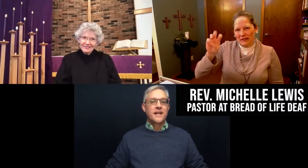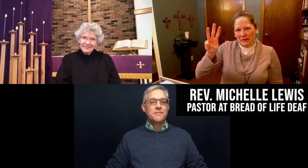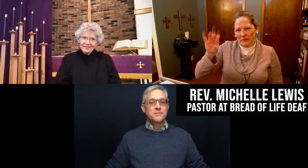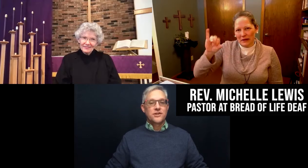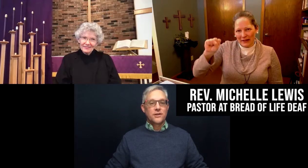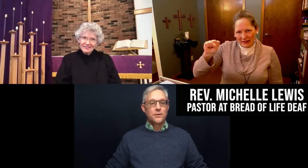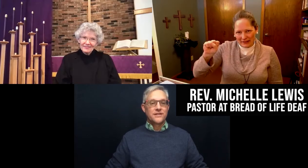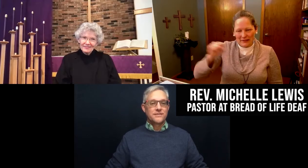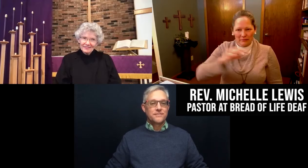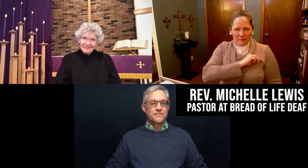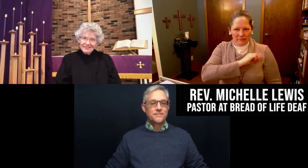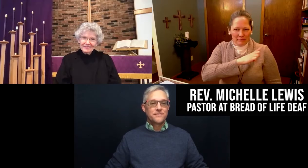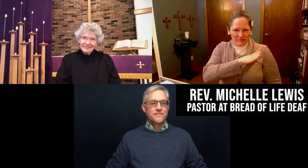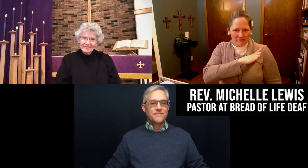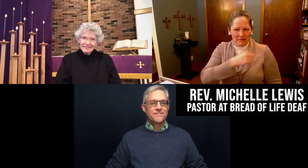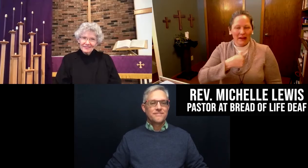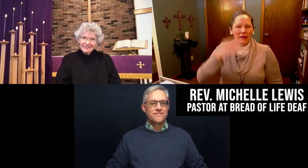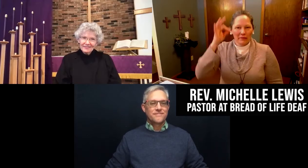My name is Michelle Lewis,